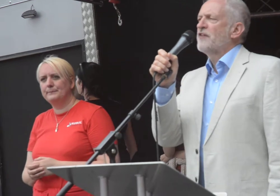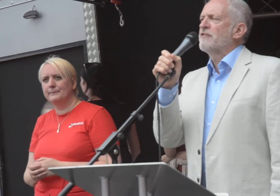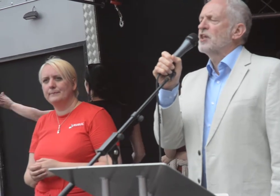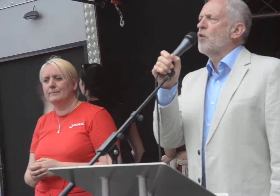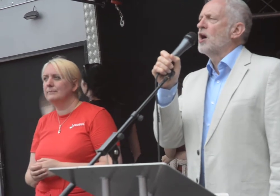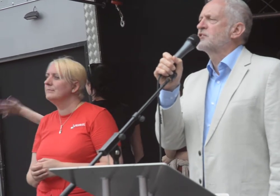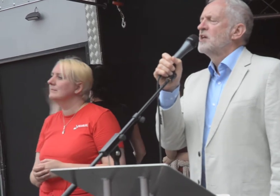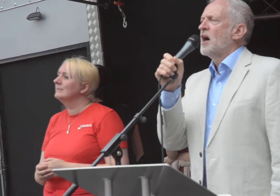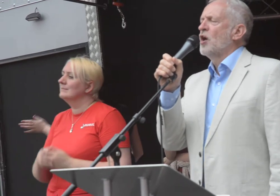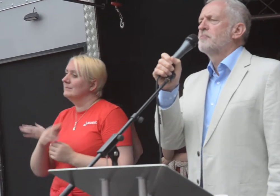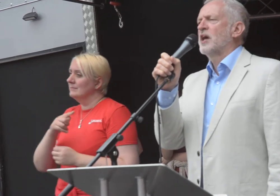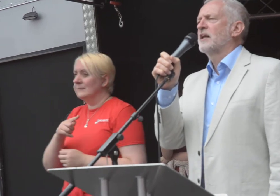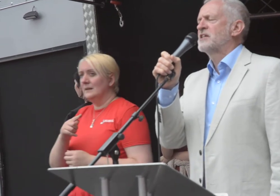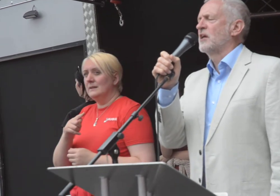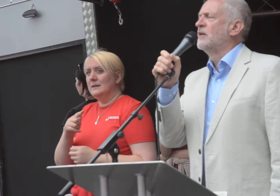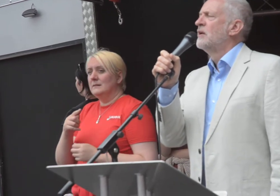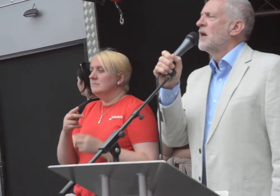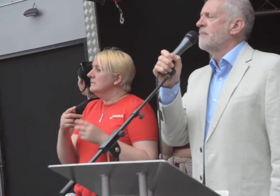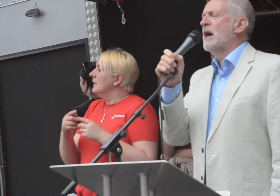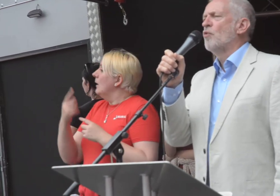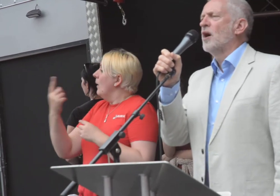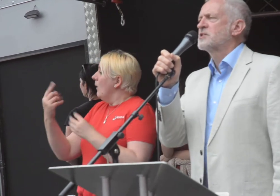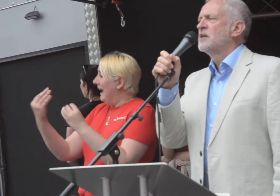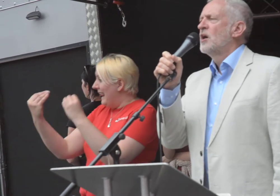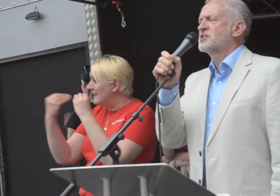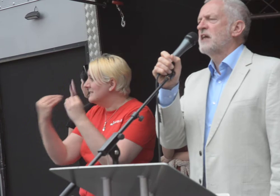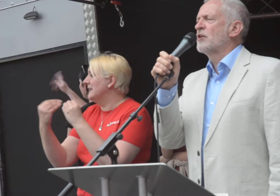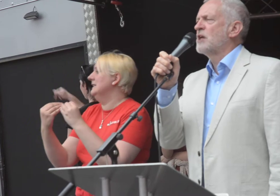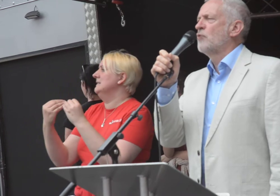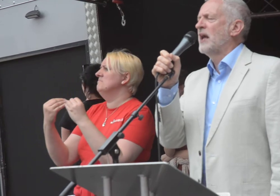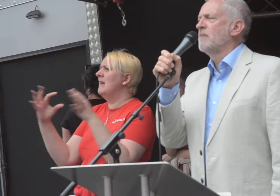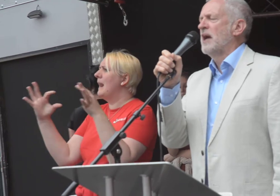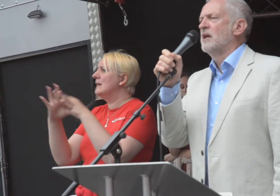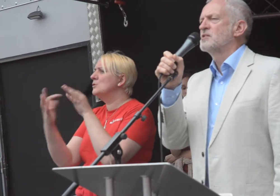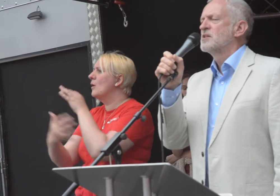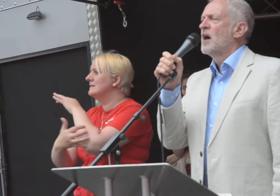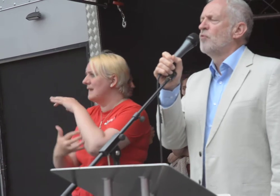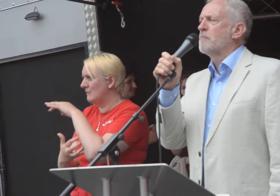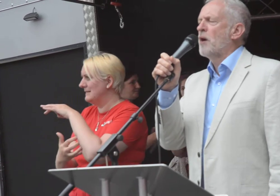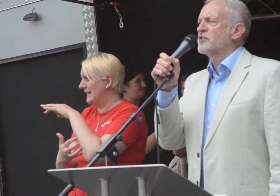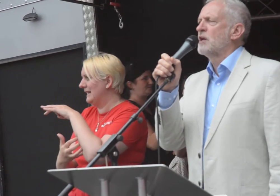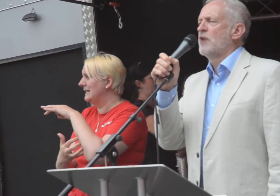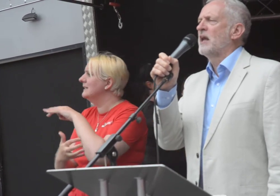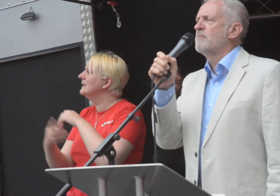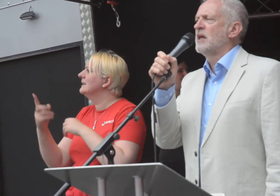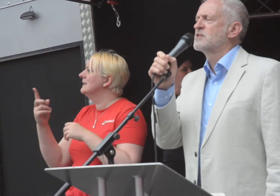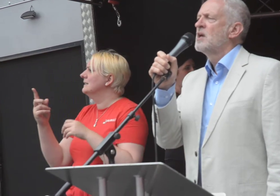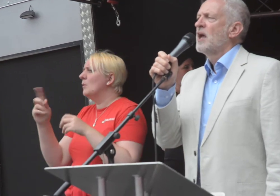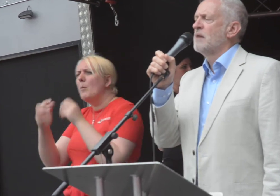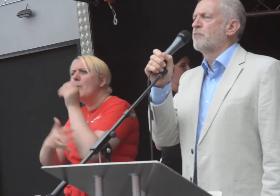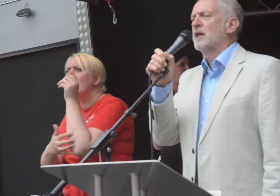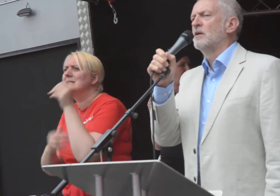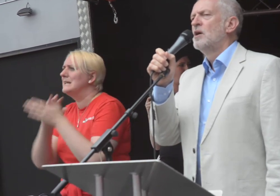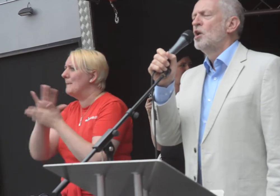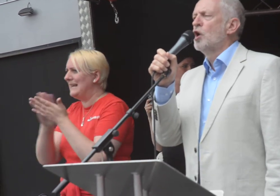And if ever there was an object lesson about what austerity really means and what poverty really means